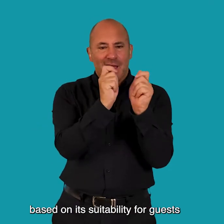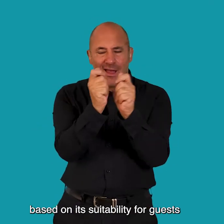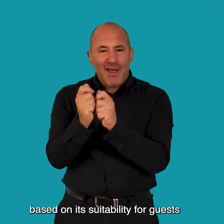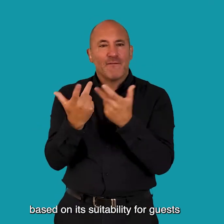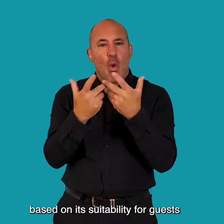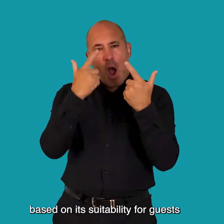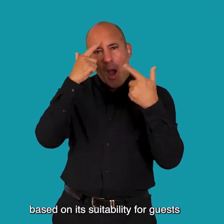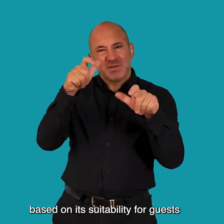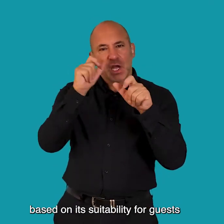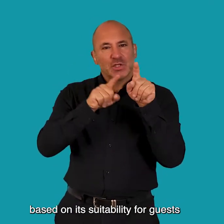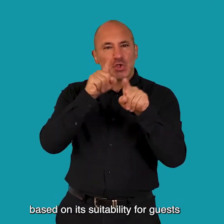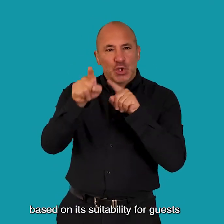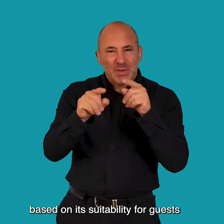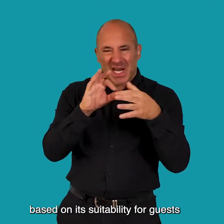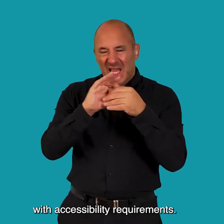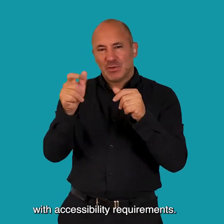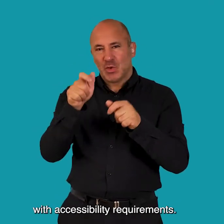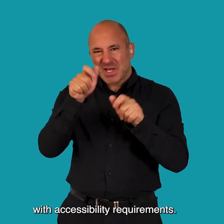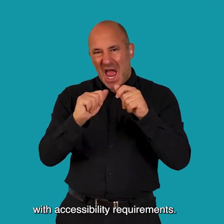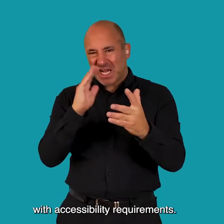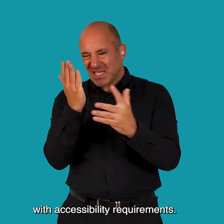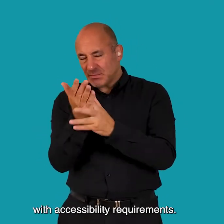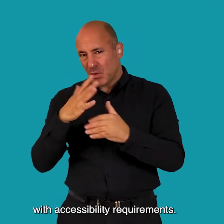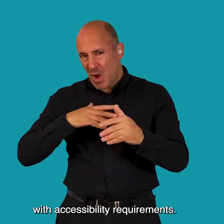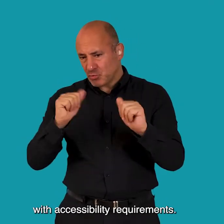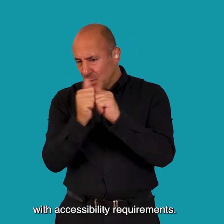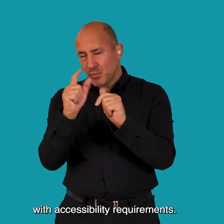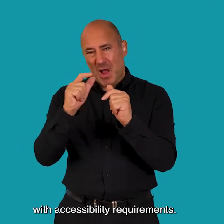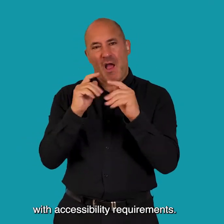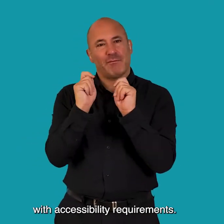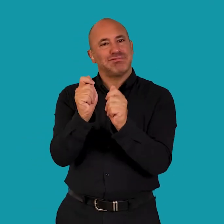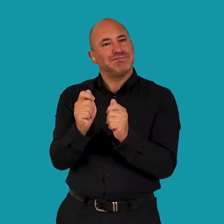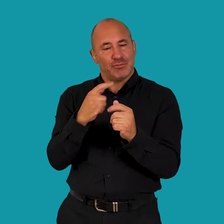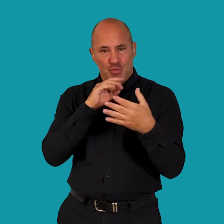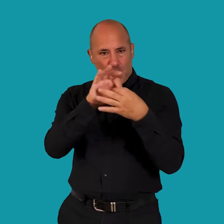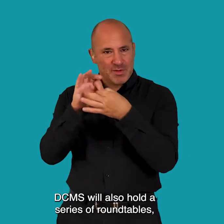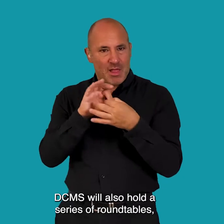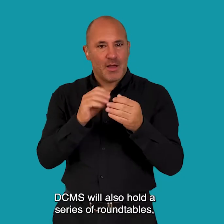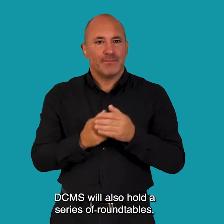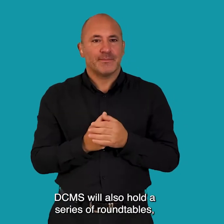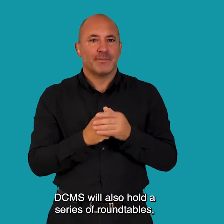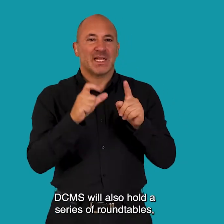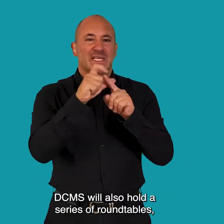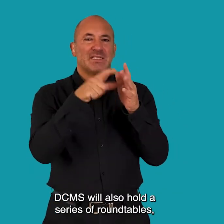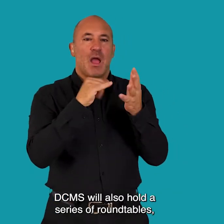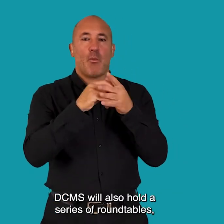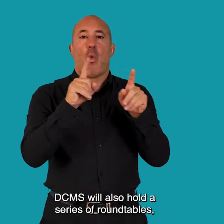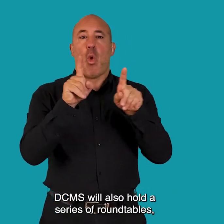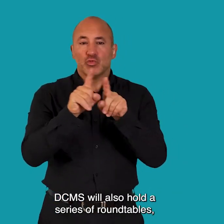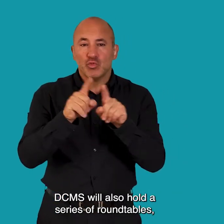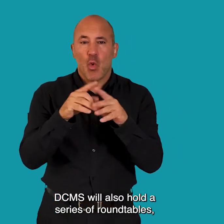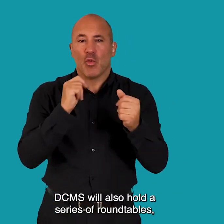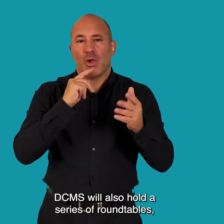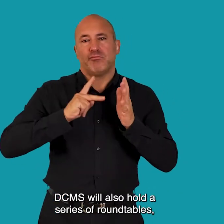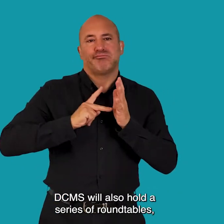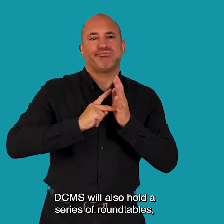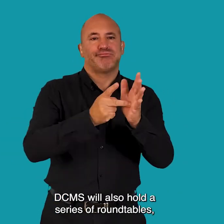its suitability for guests with accessibility requirements. DCMS will also hold a series of